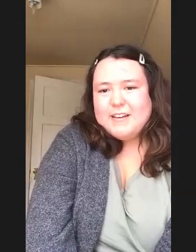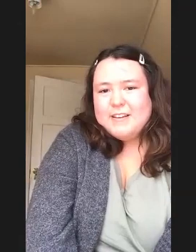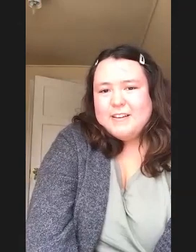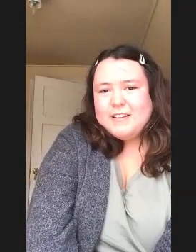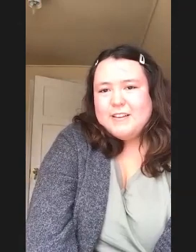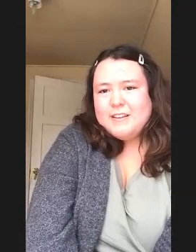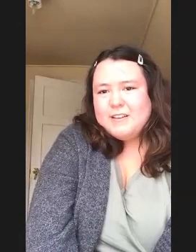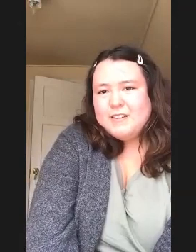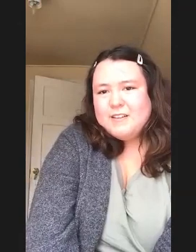Awesome.